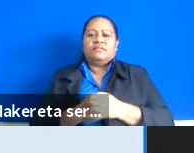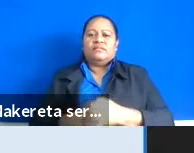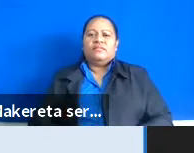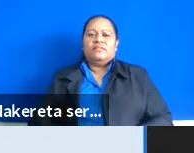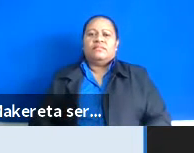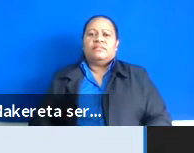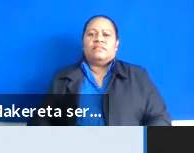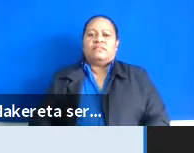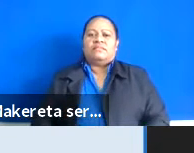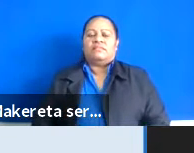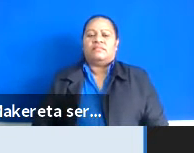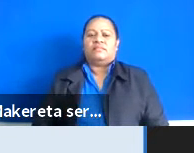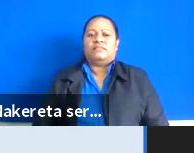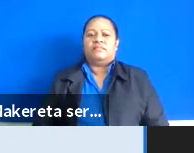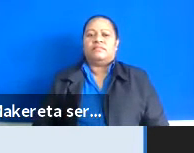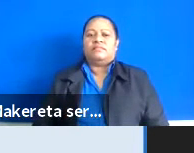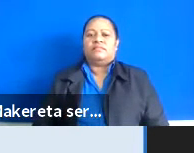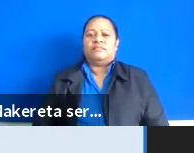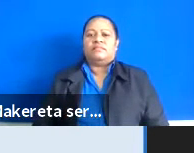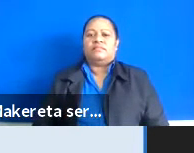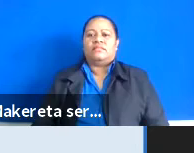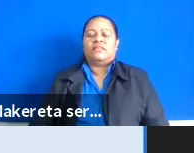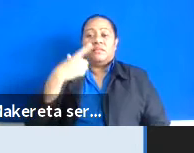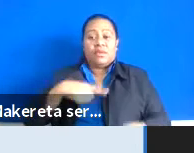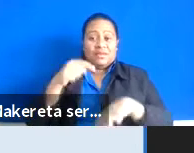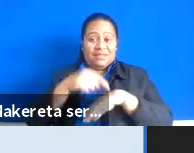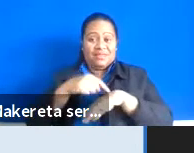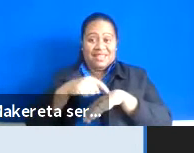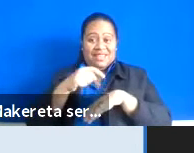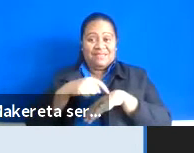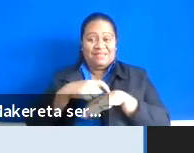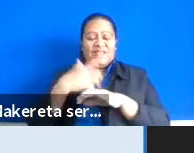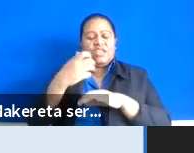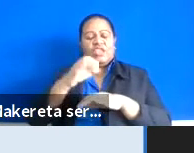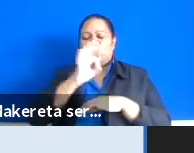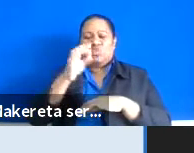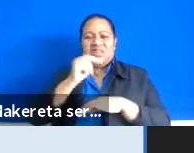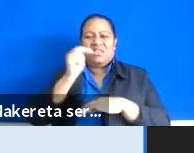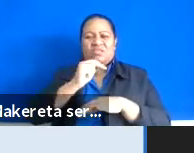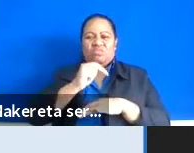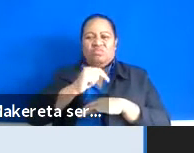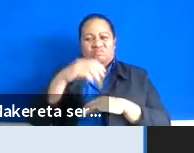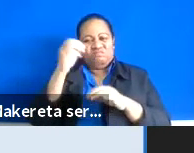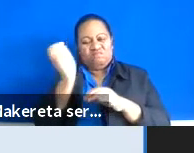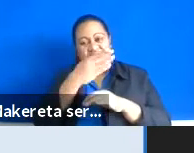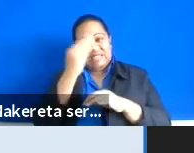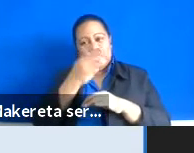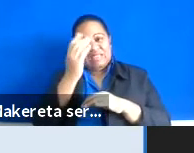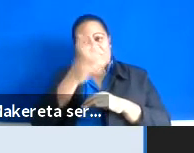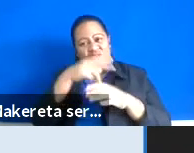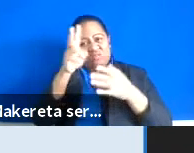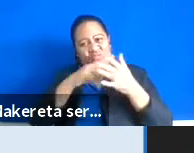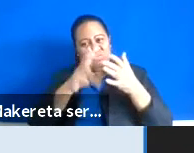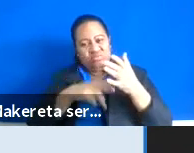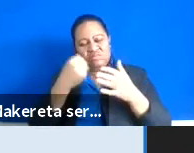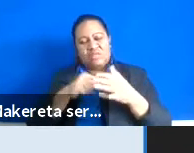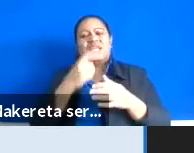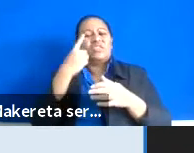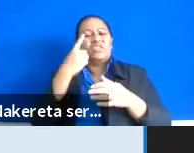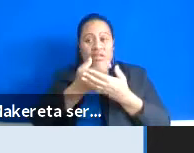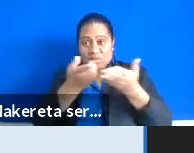Okay, so because of time, I will not go through all those that I put, but we try to understand that